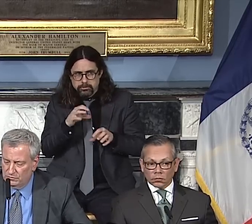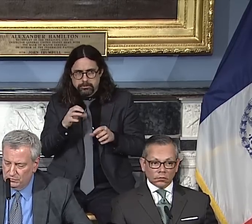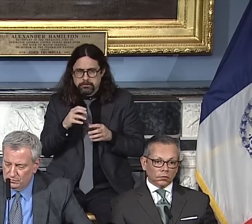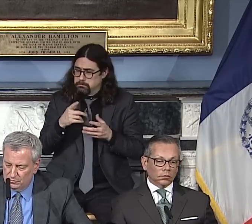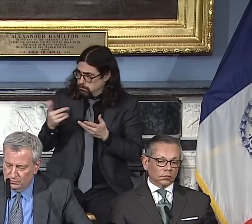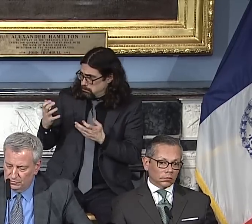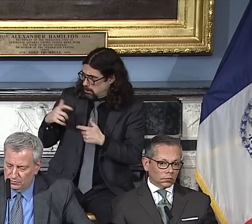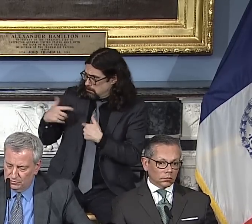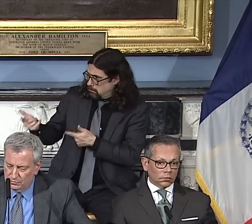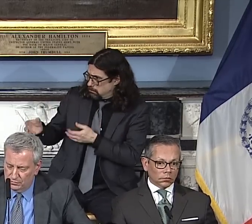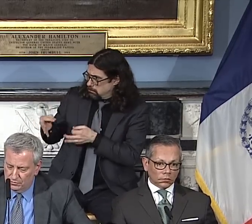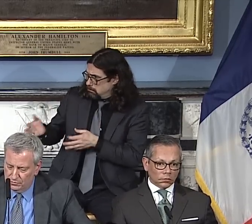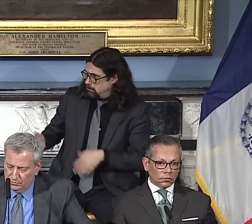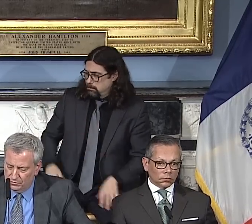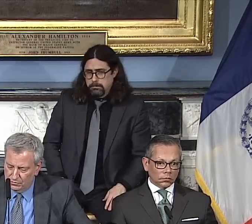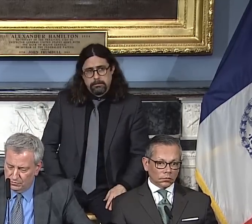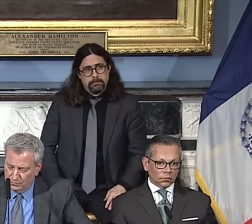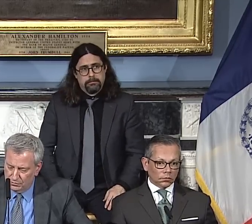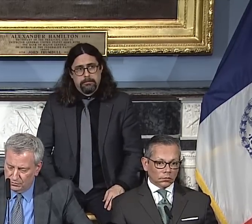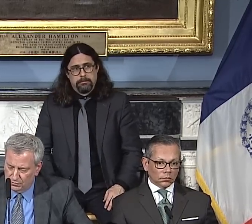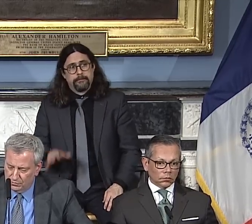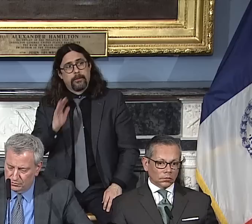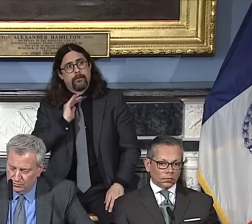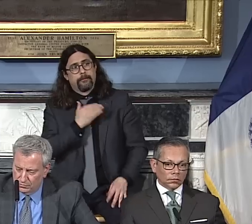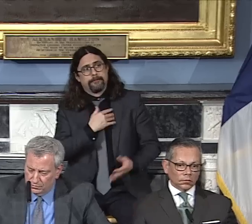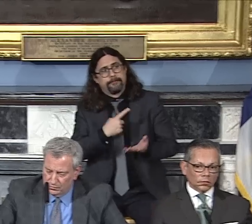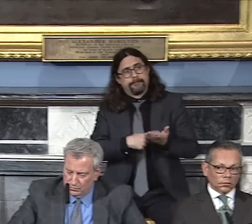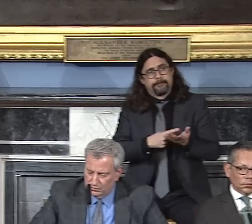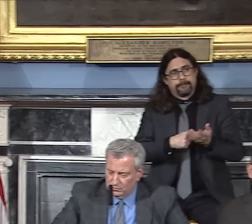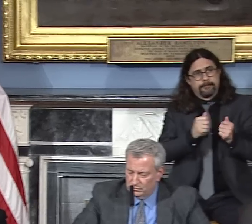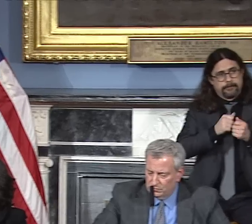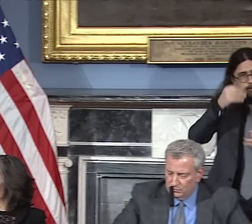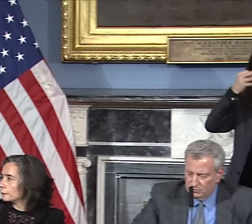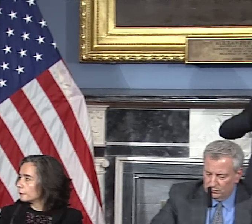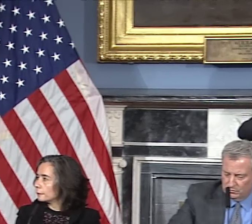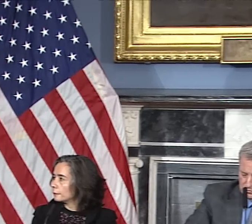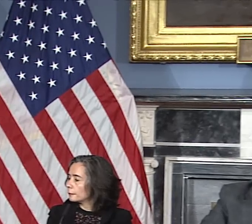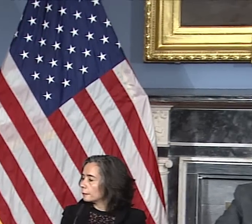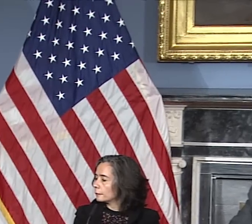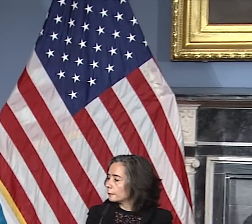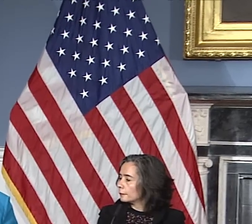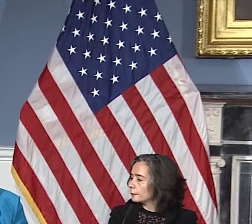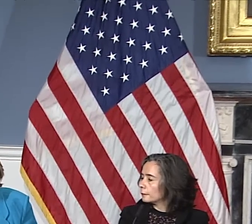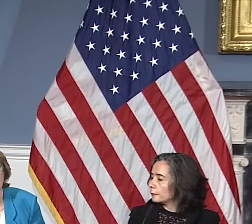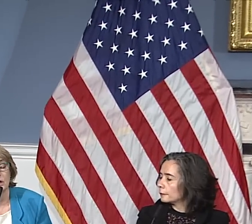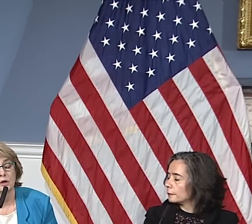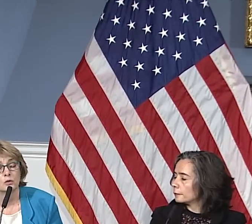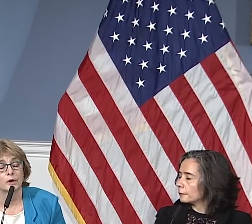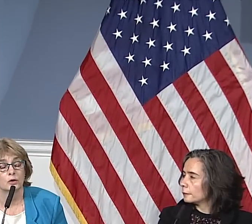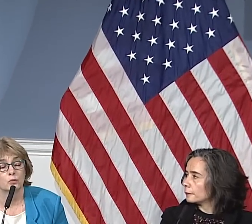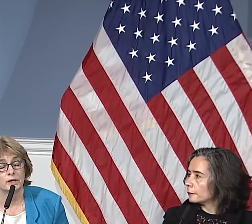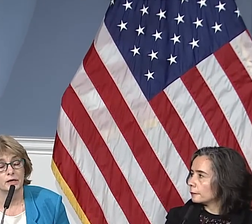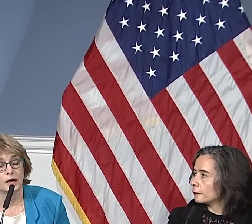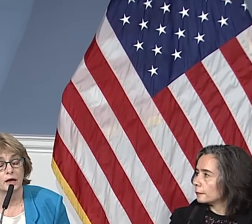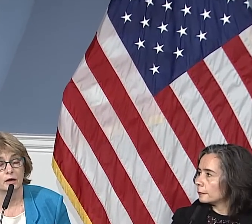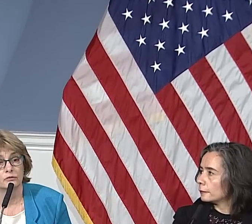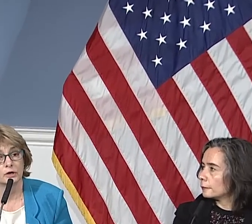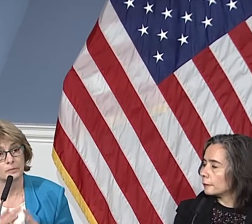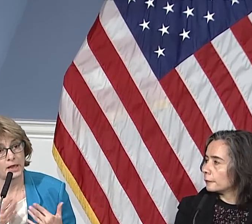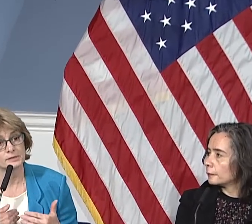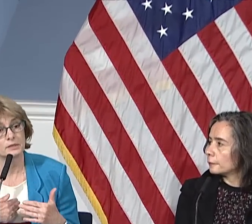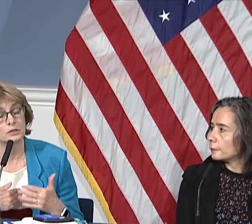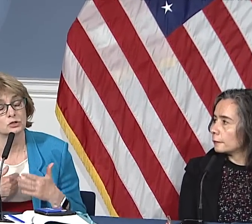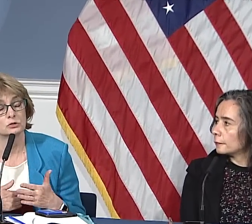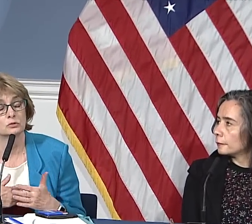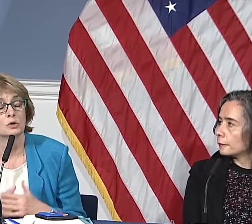we are in discussions with the court system about what we could do under different kinds of authority, where we have